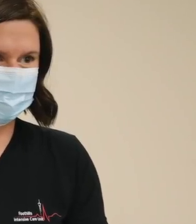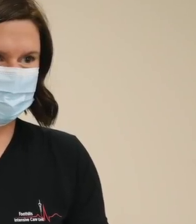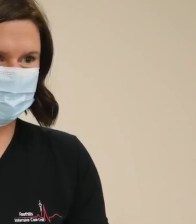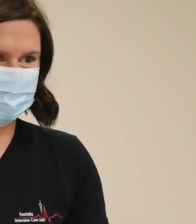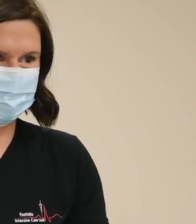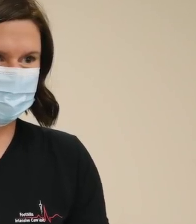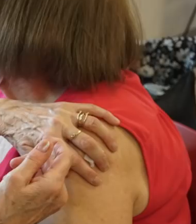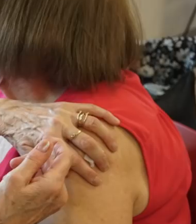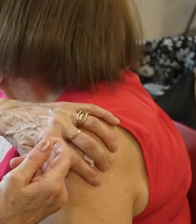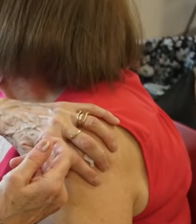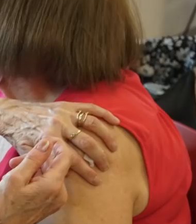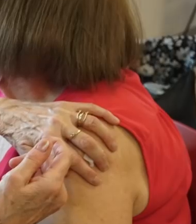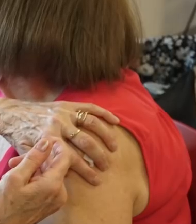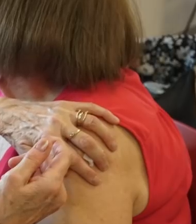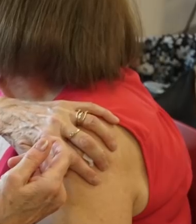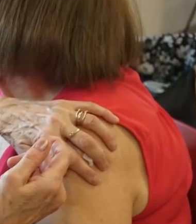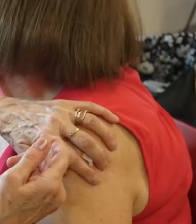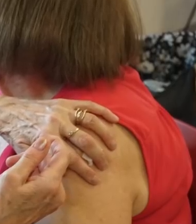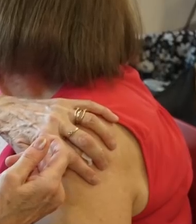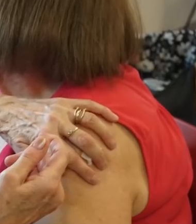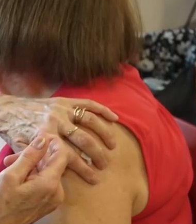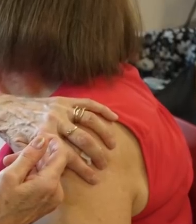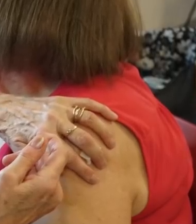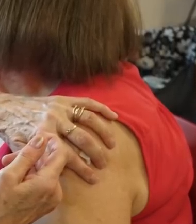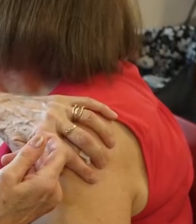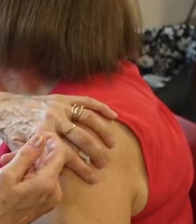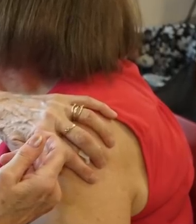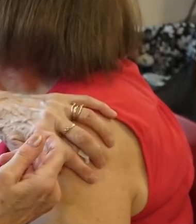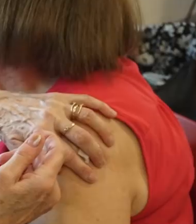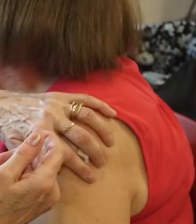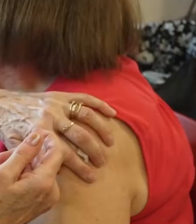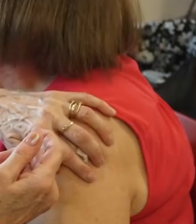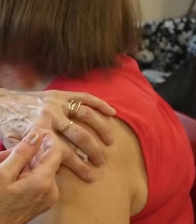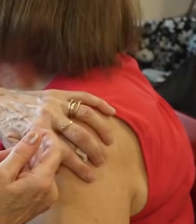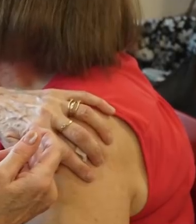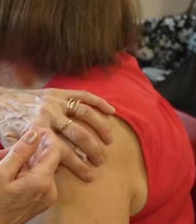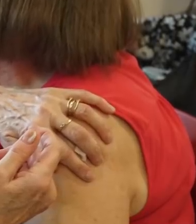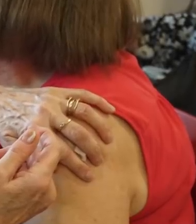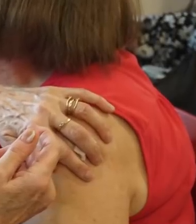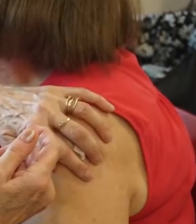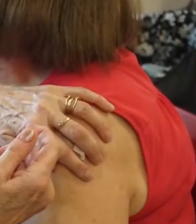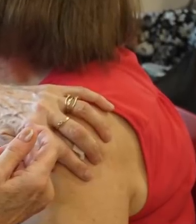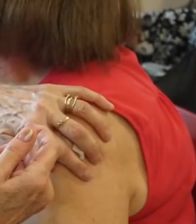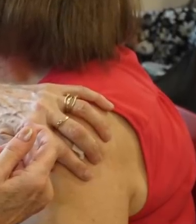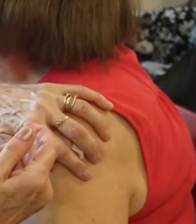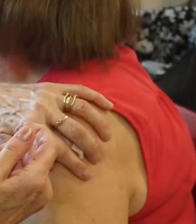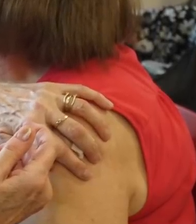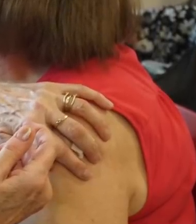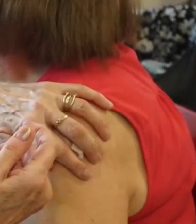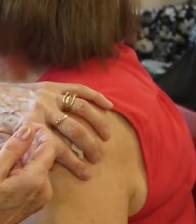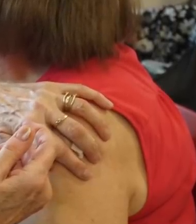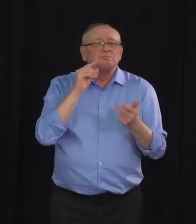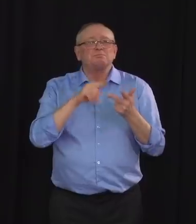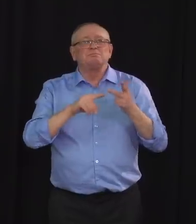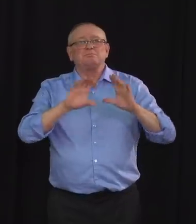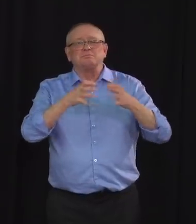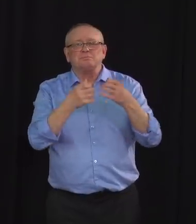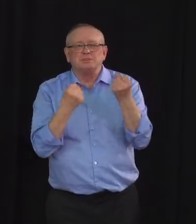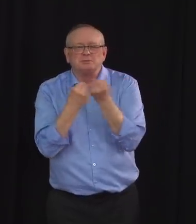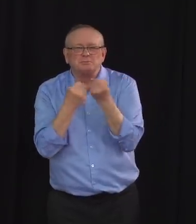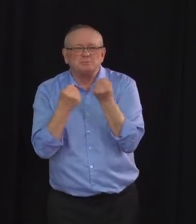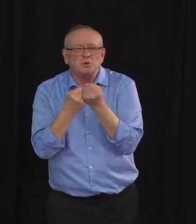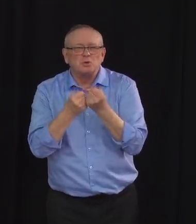all long-term care and designated supportive living facilities have received the first dose, except for those who